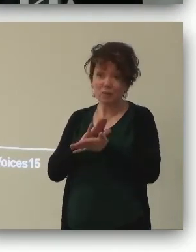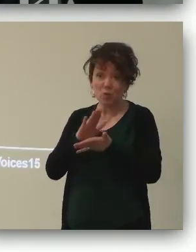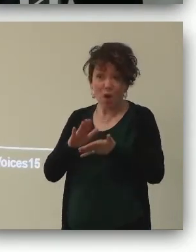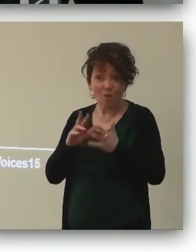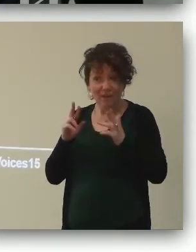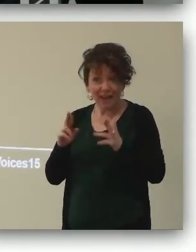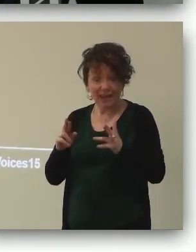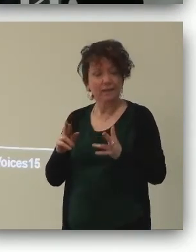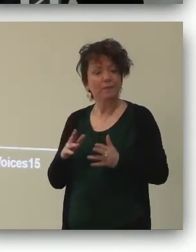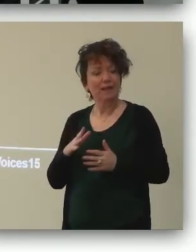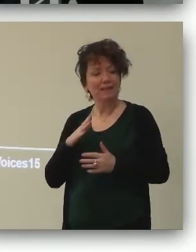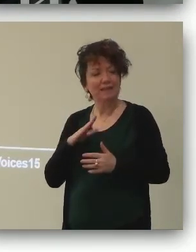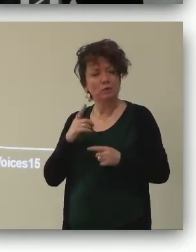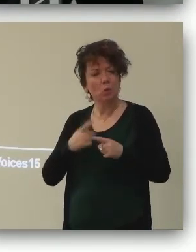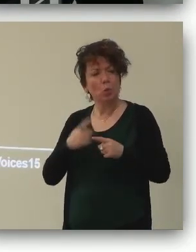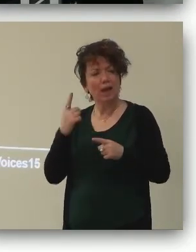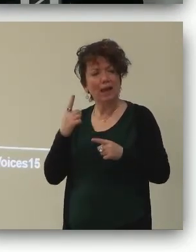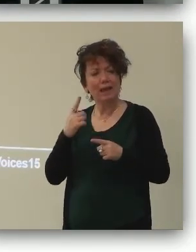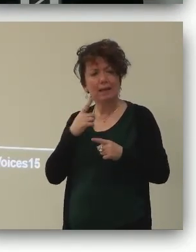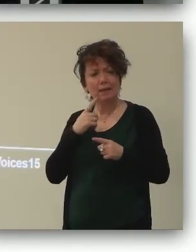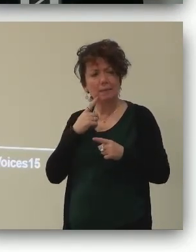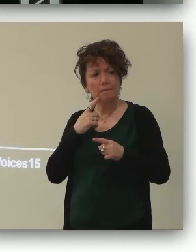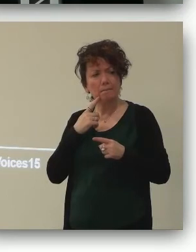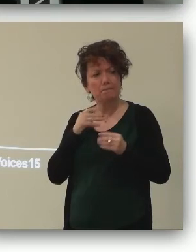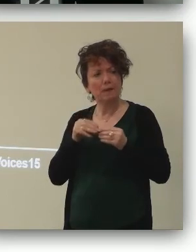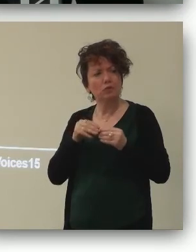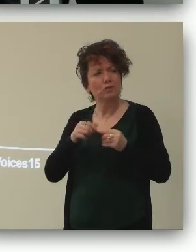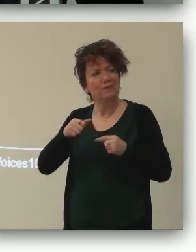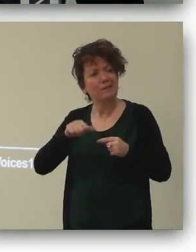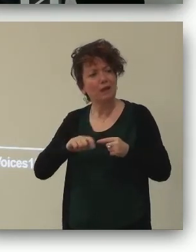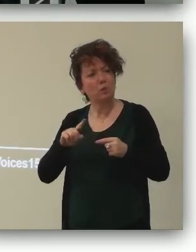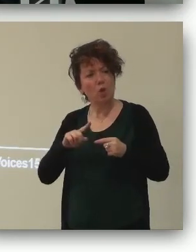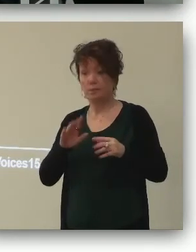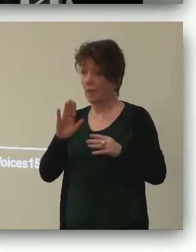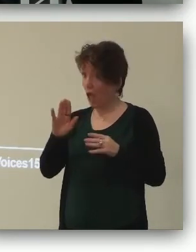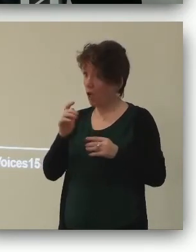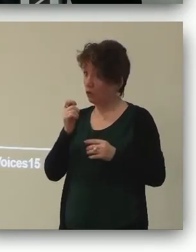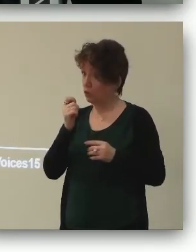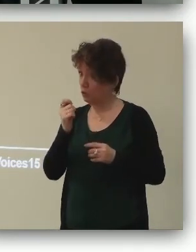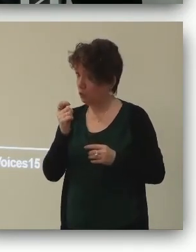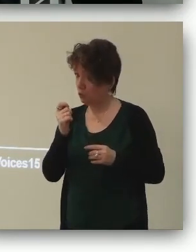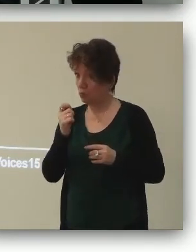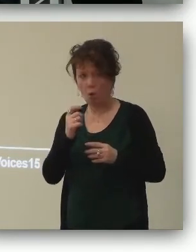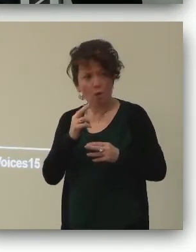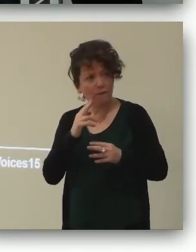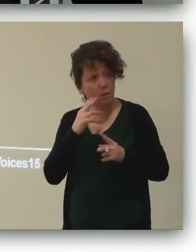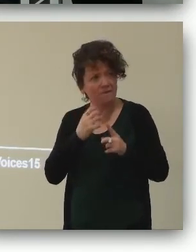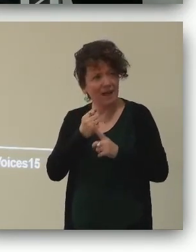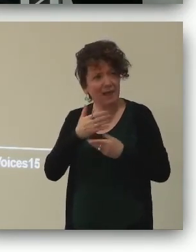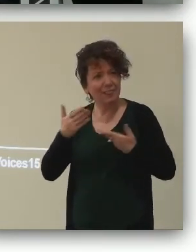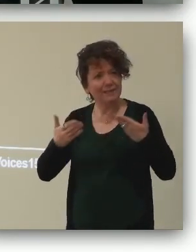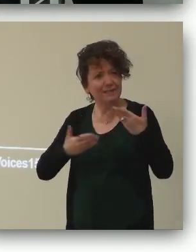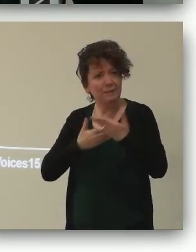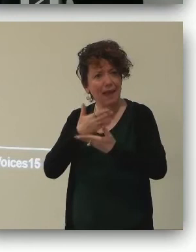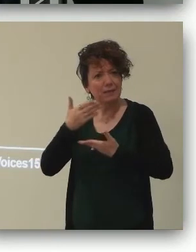And I just need to quickly mention some housekeeping. So in a minute, hopefully we're going to hear what the debate questions.